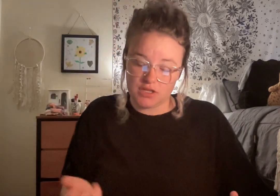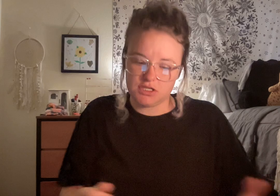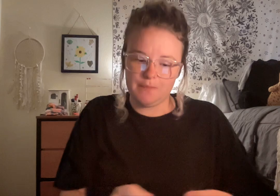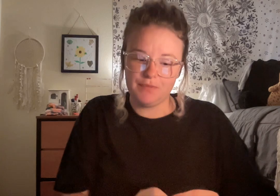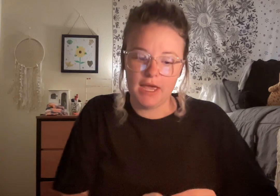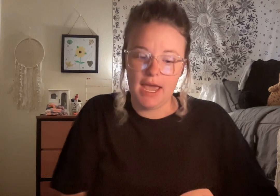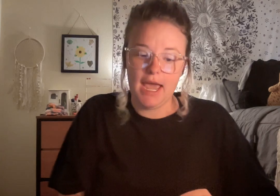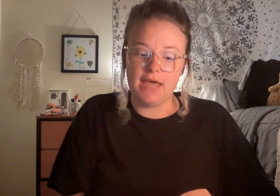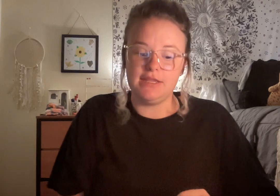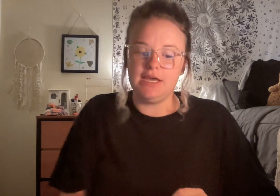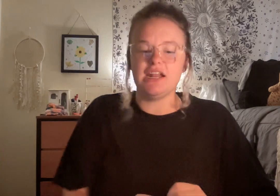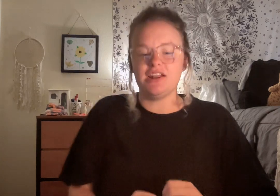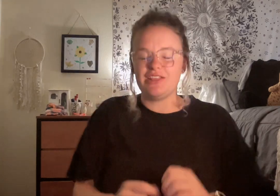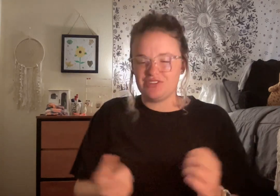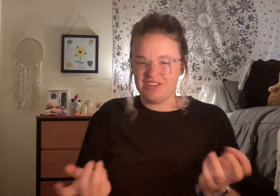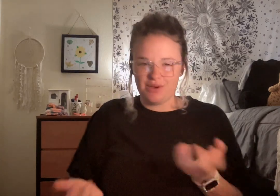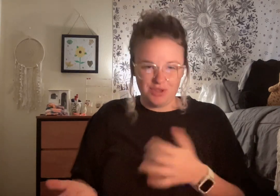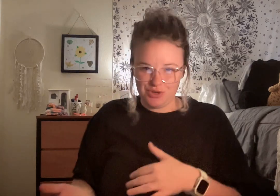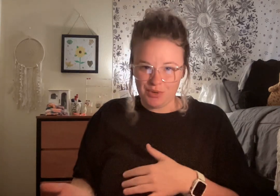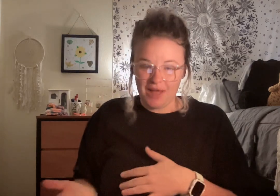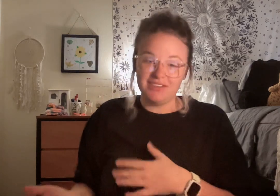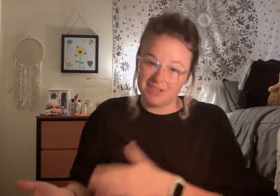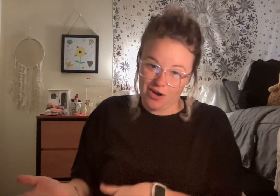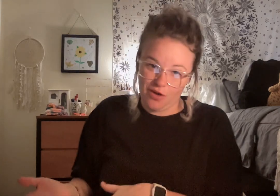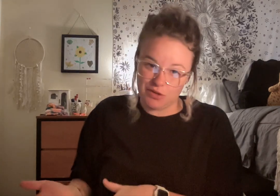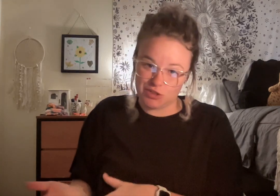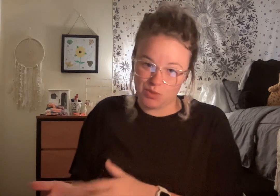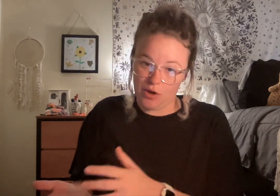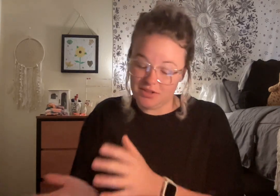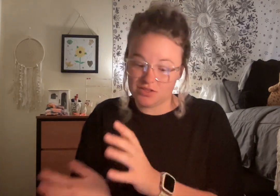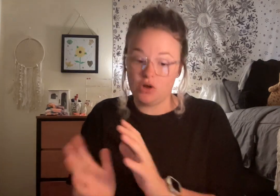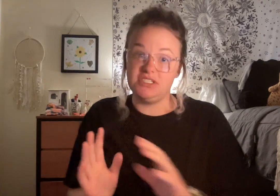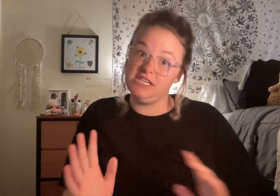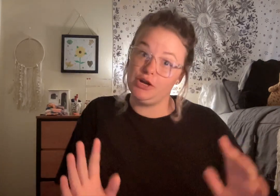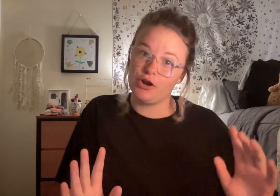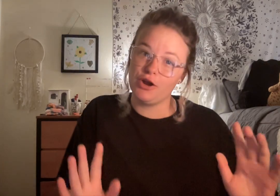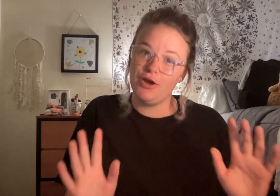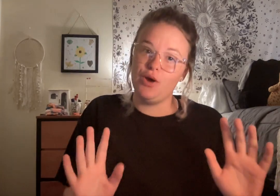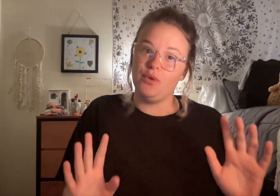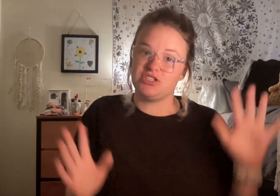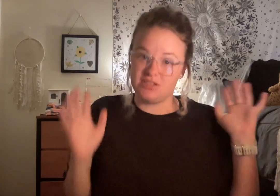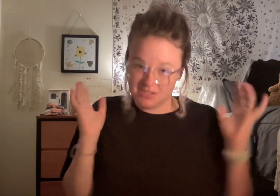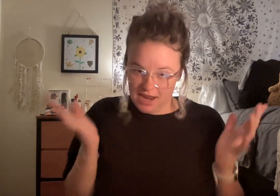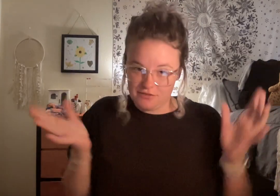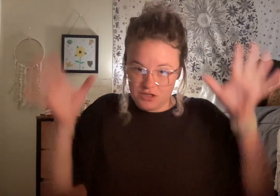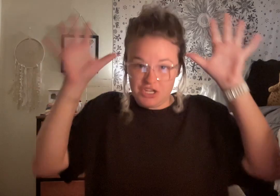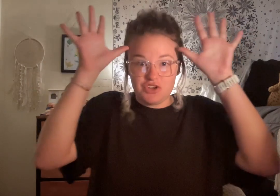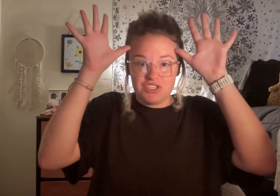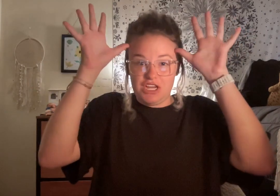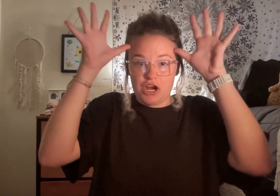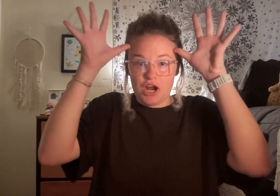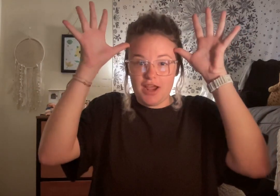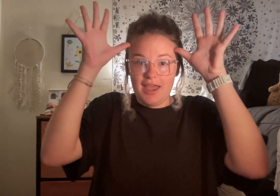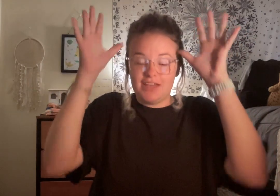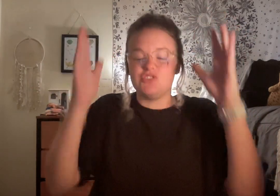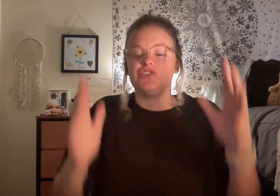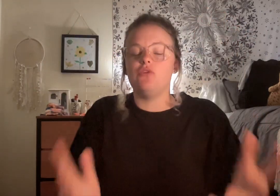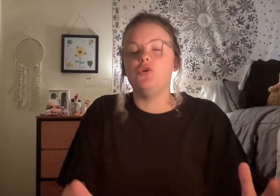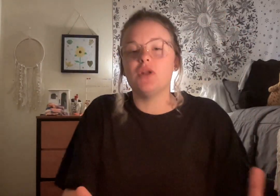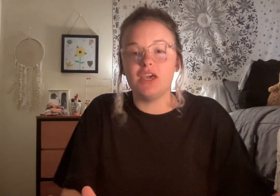custom. And then another thing that we do, at least in college as well, is called deer, which the sign for deer is here. And so if you want to get